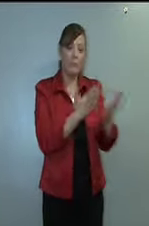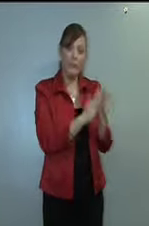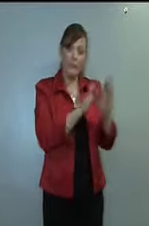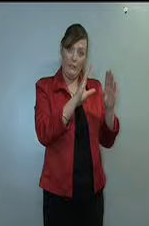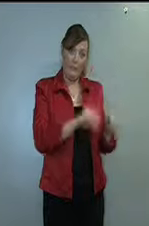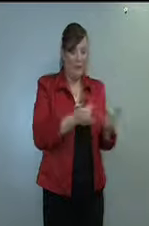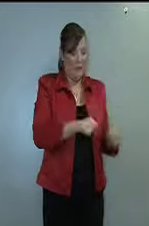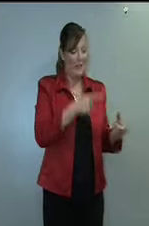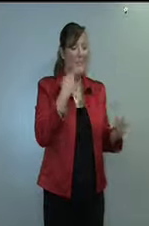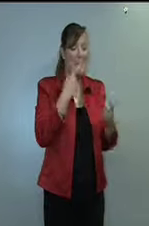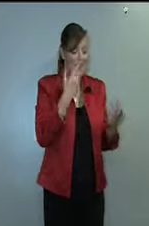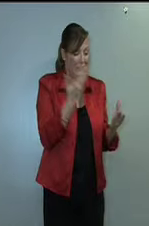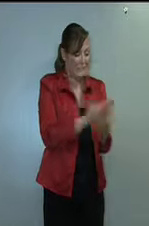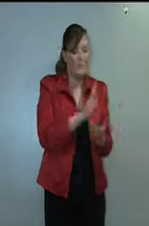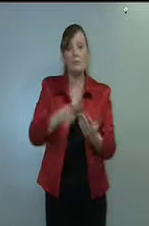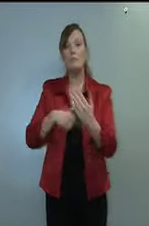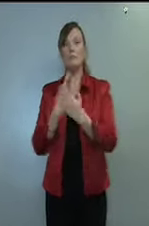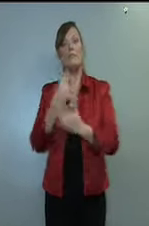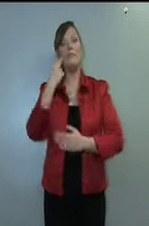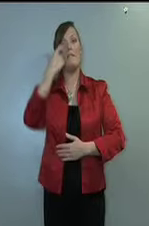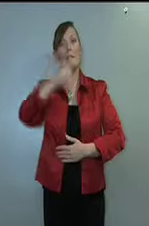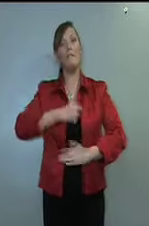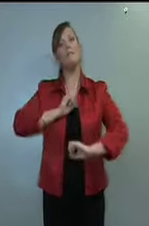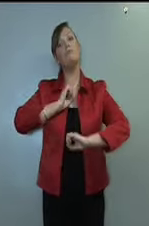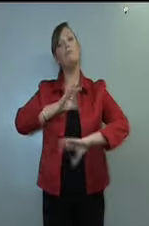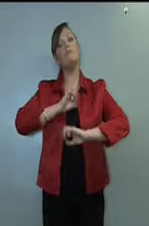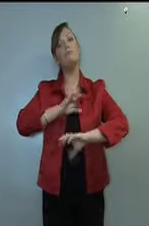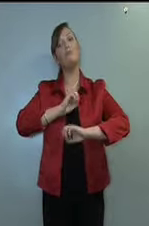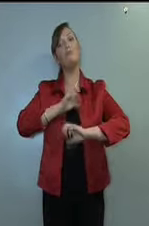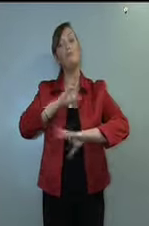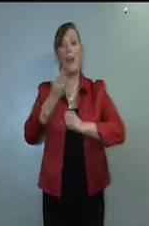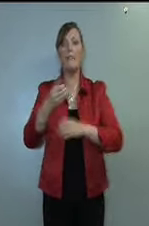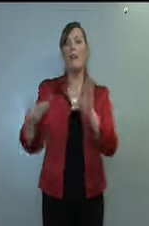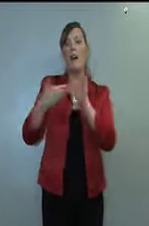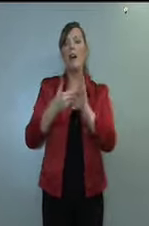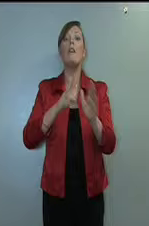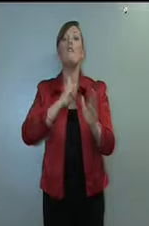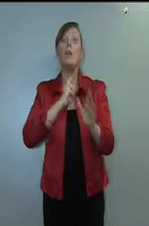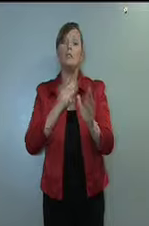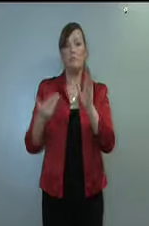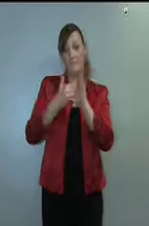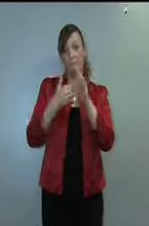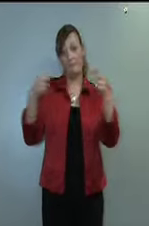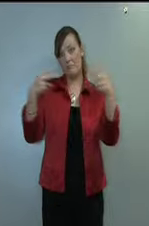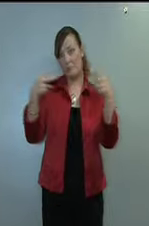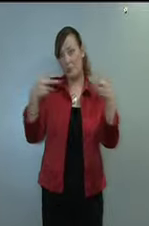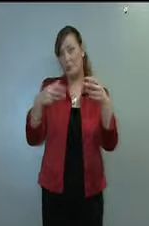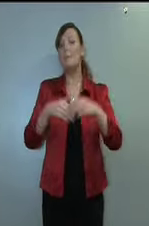Once the guide was launched, we created an introduction to the guide that was presented by a deaf person